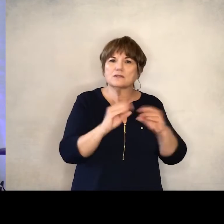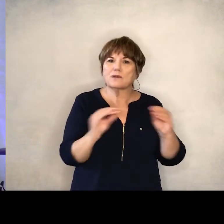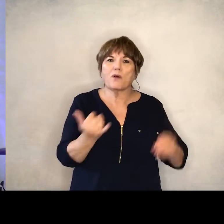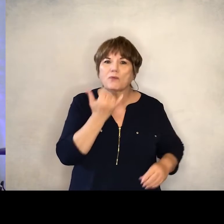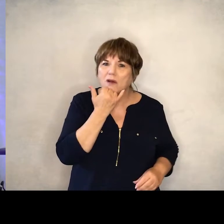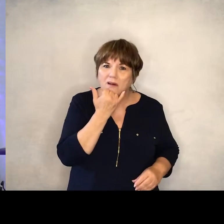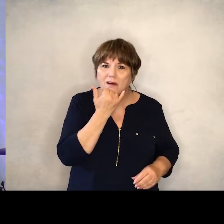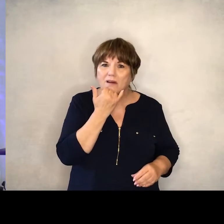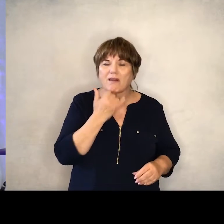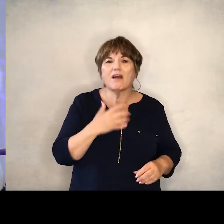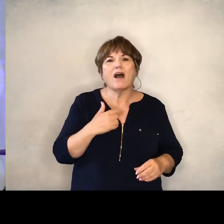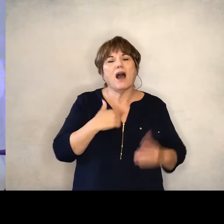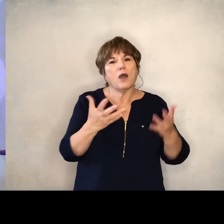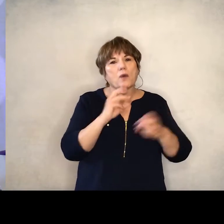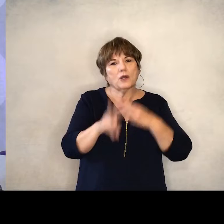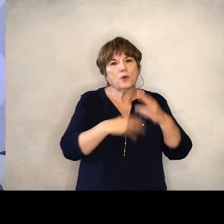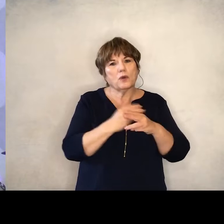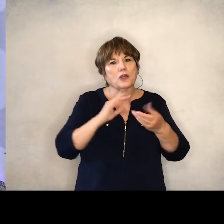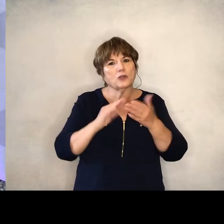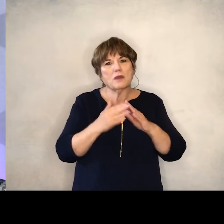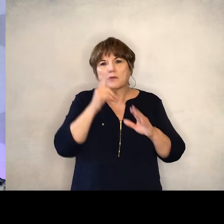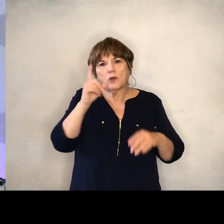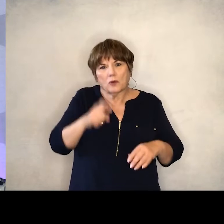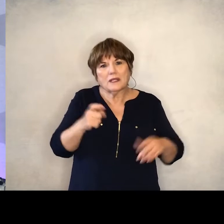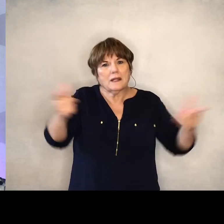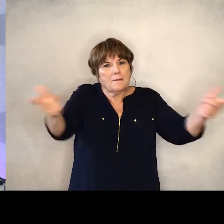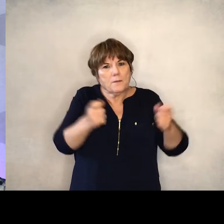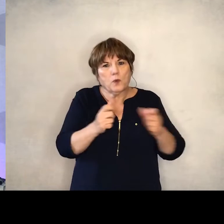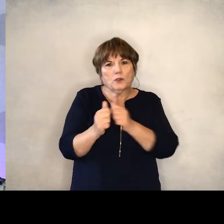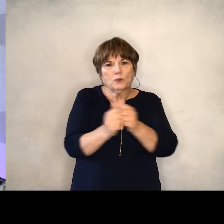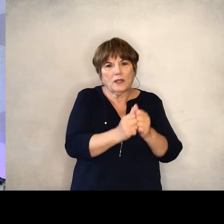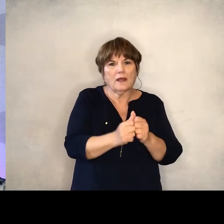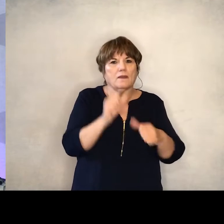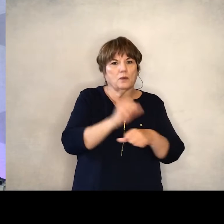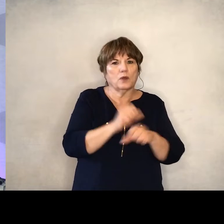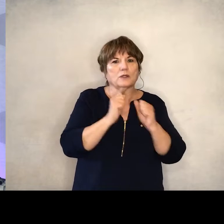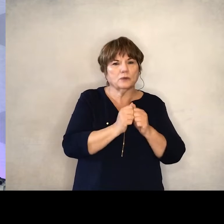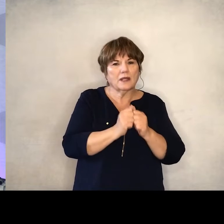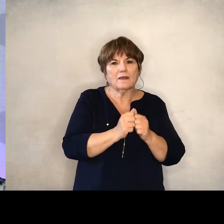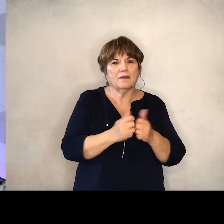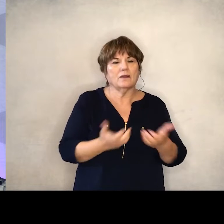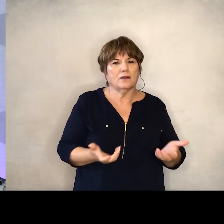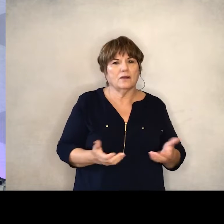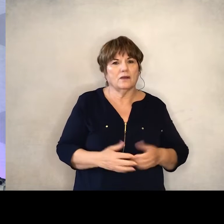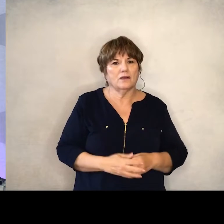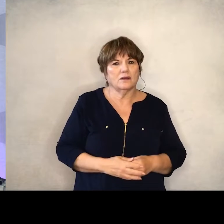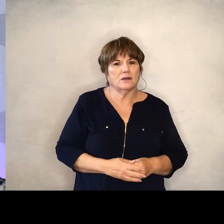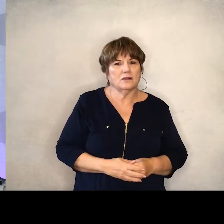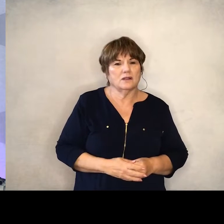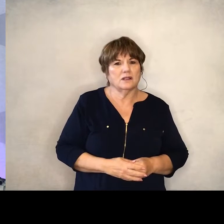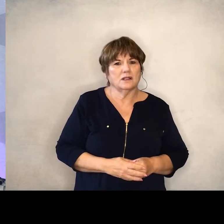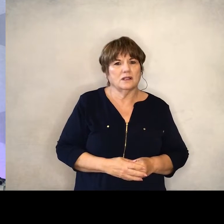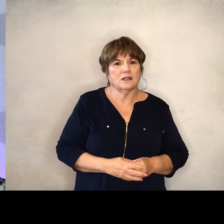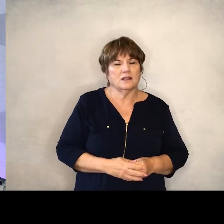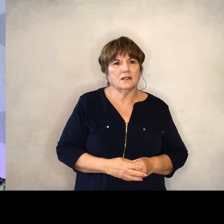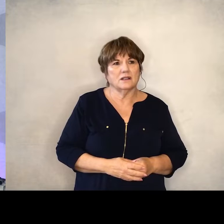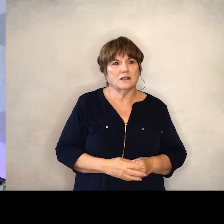a world where communities don't need to be pulled together. And at least I'm in the very best